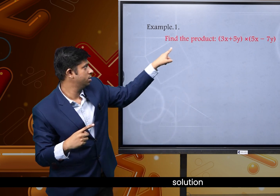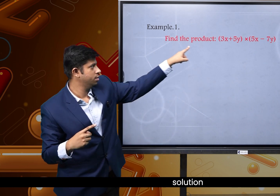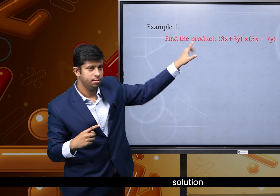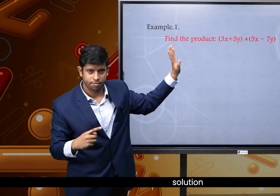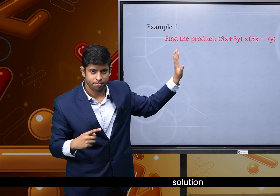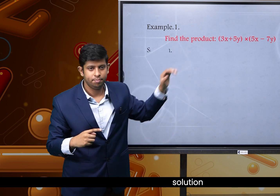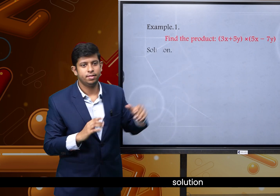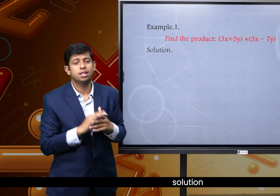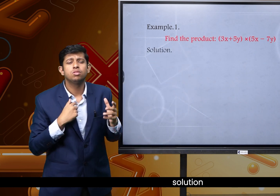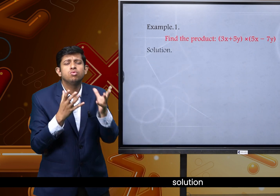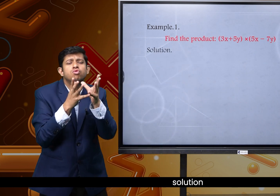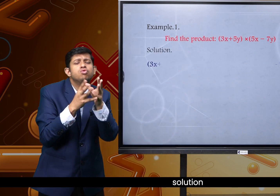Solution,